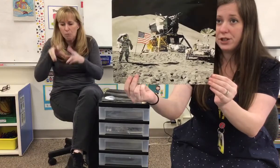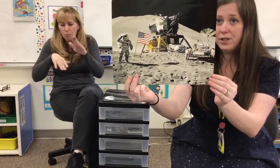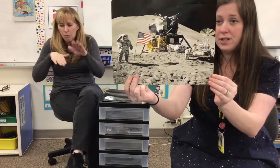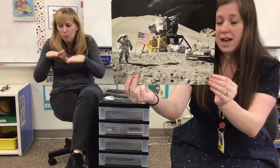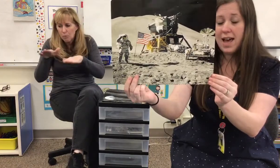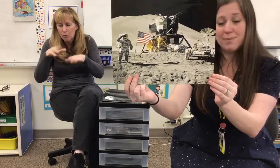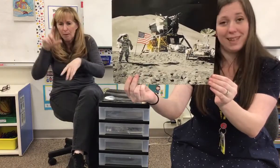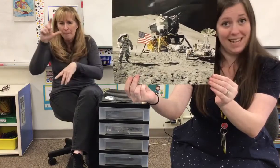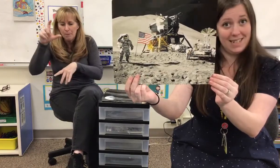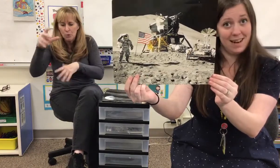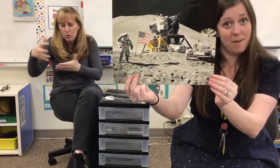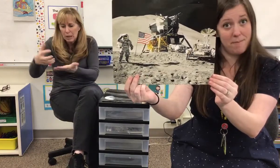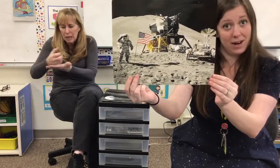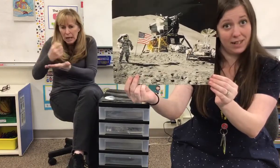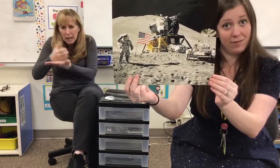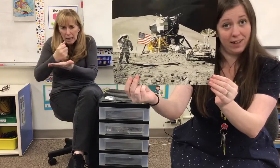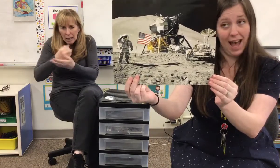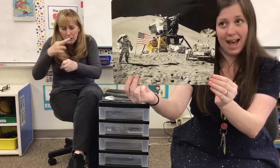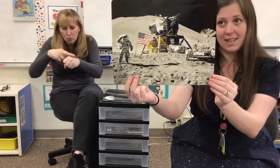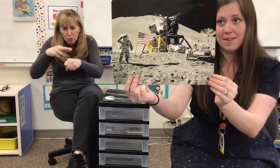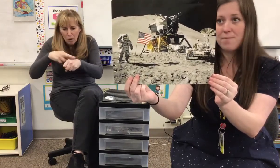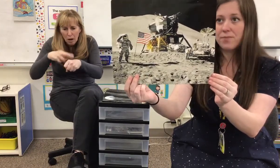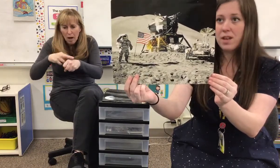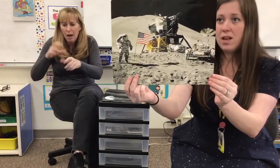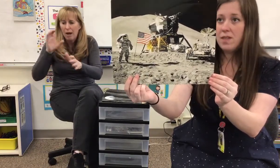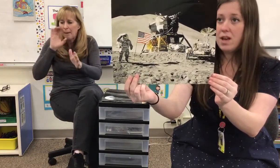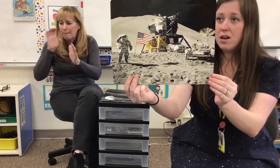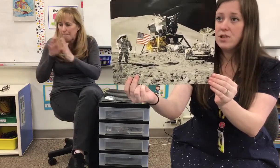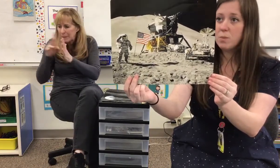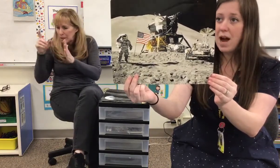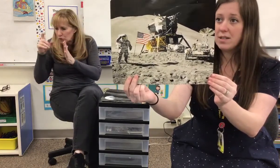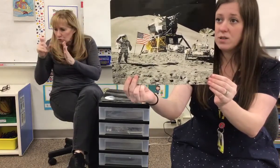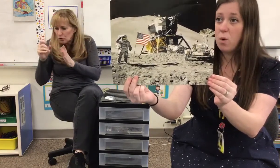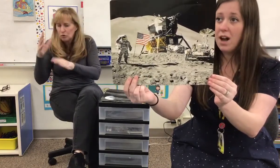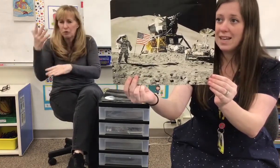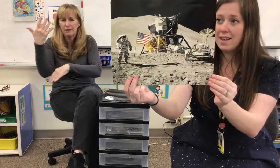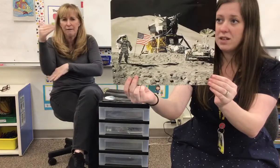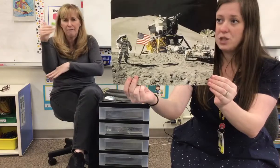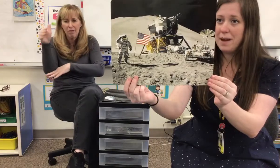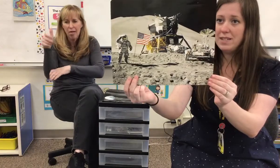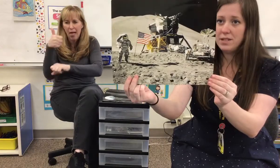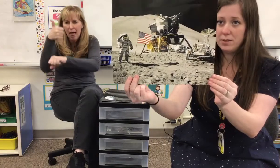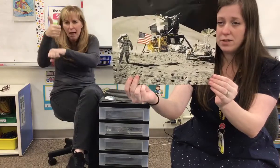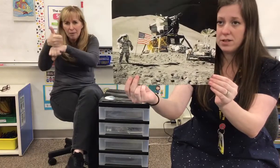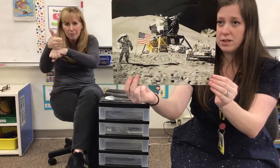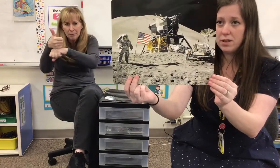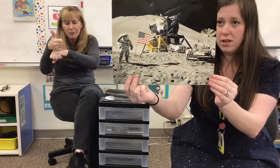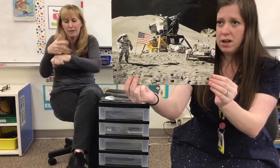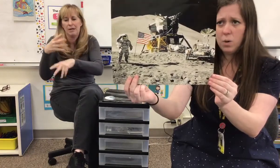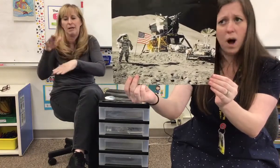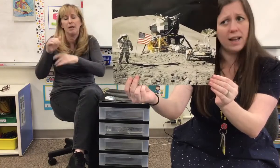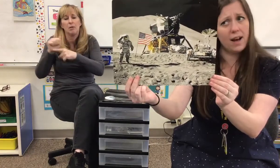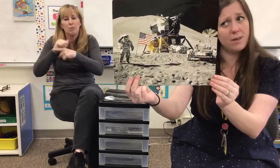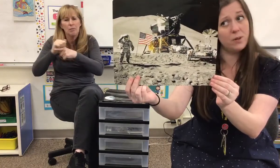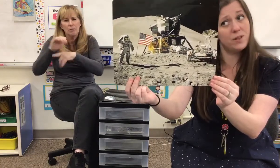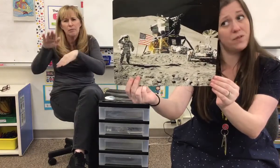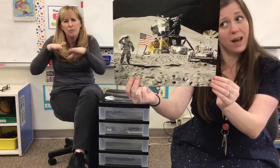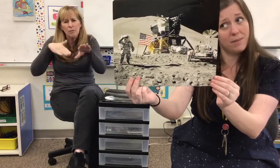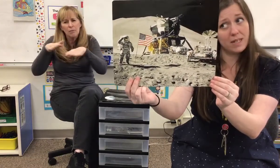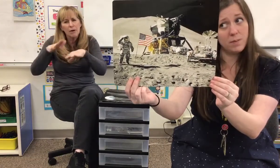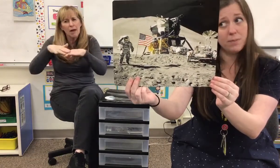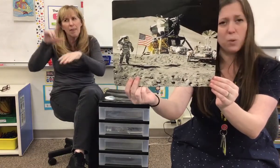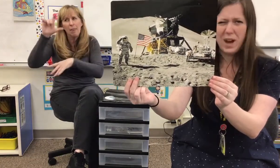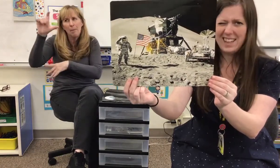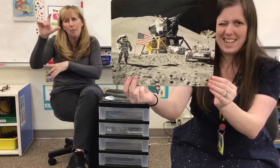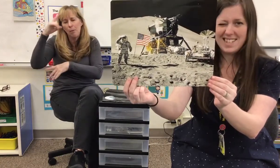took pictures, and planted an American flag. They also practiced walking in their spacesuits. Walking on the moon is